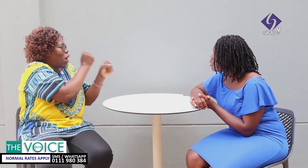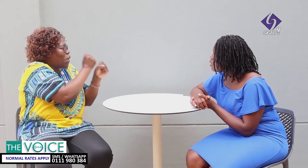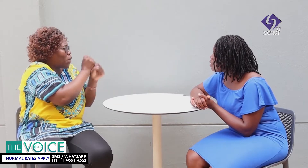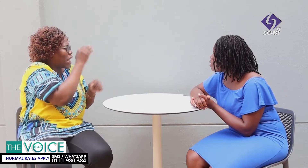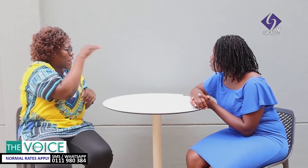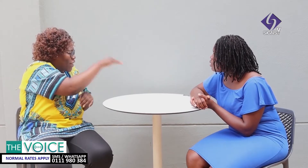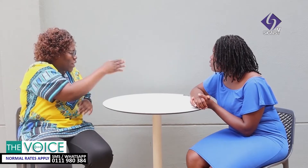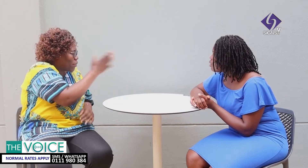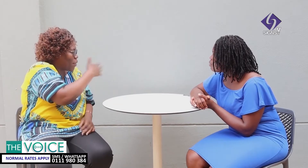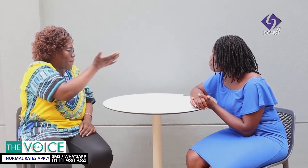out.